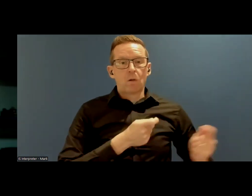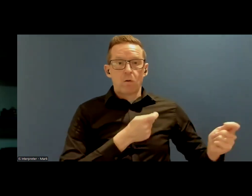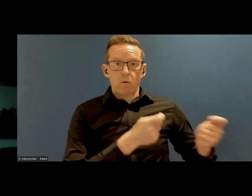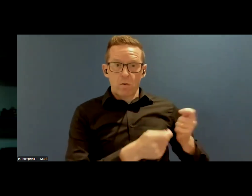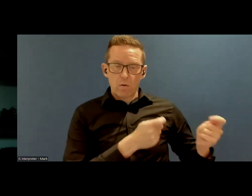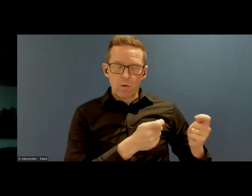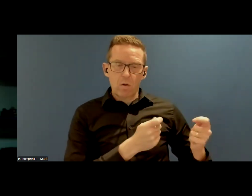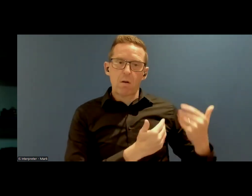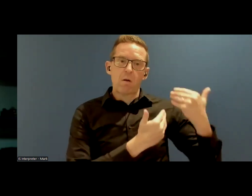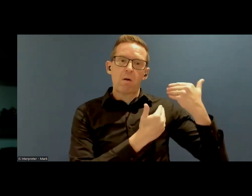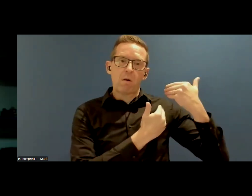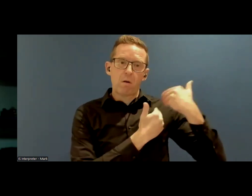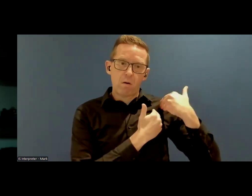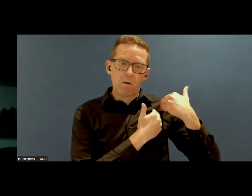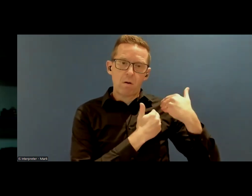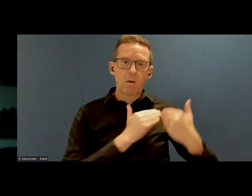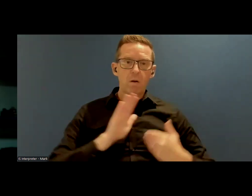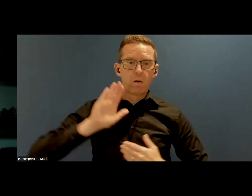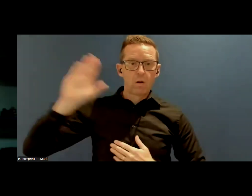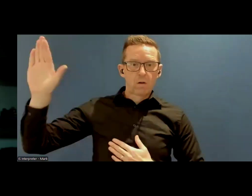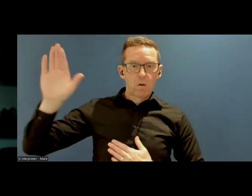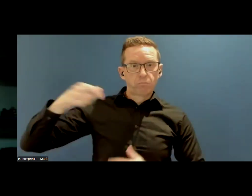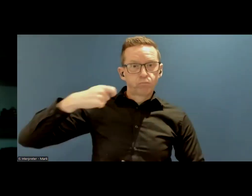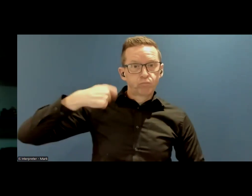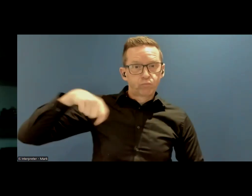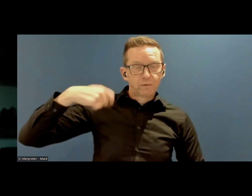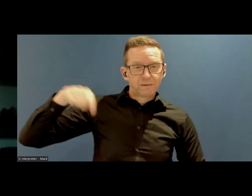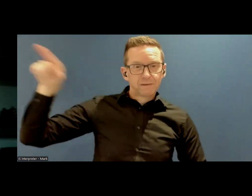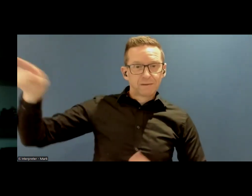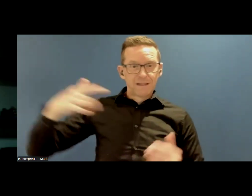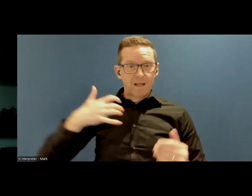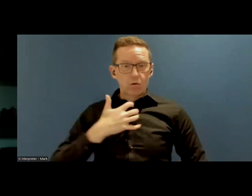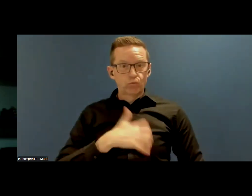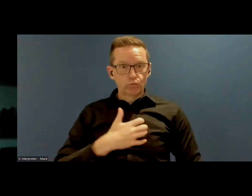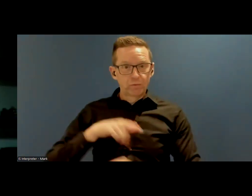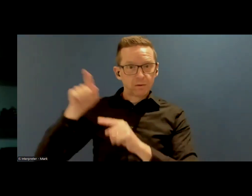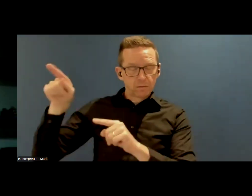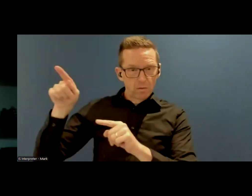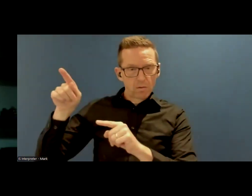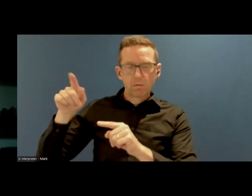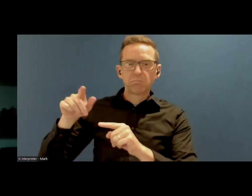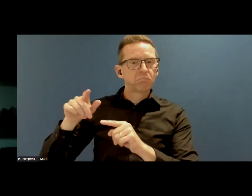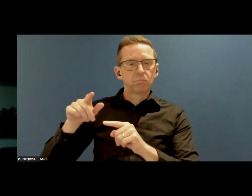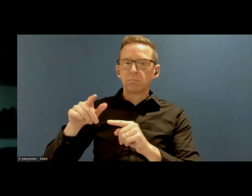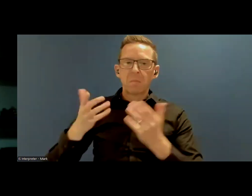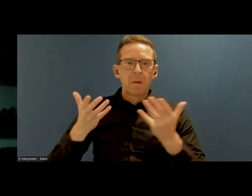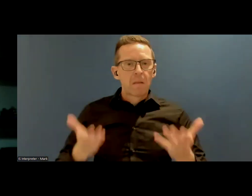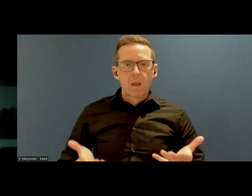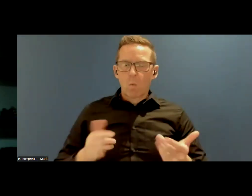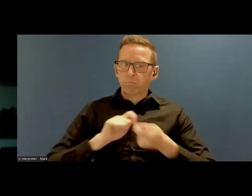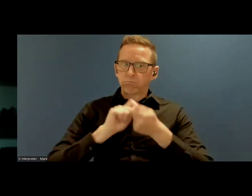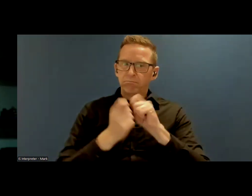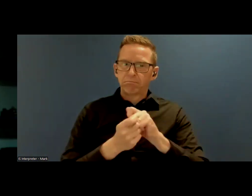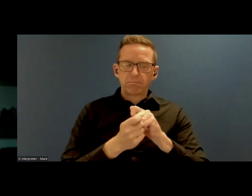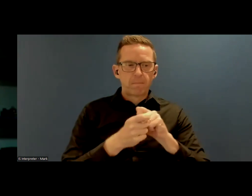direct authority of the president of Argentina, has now been moved under the hierarchy of